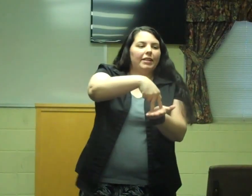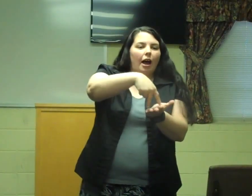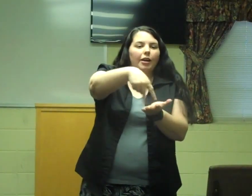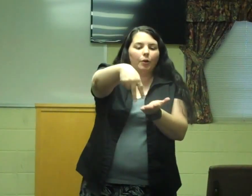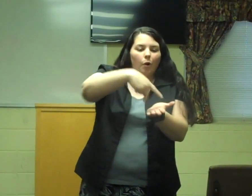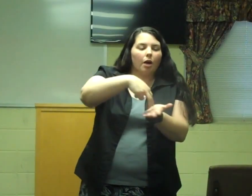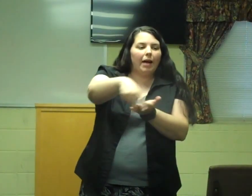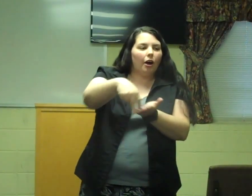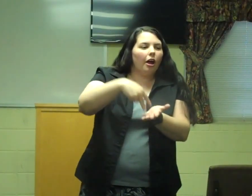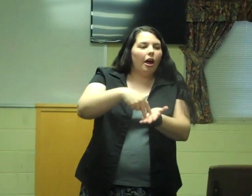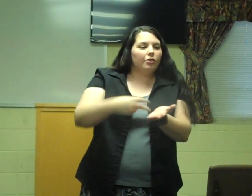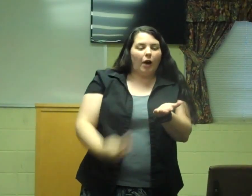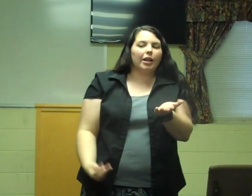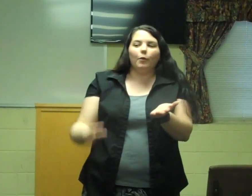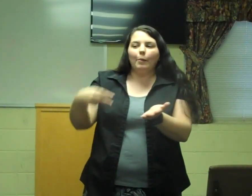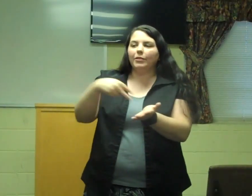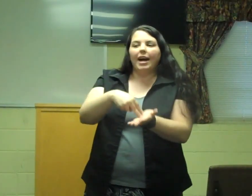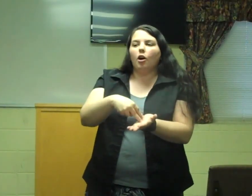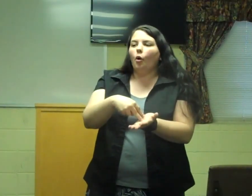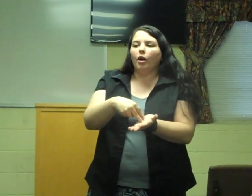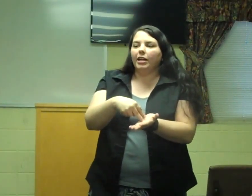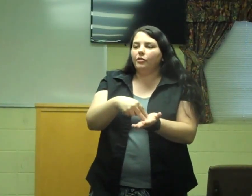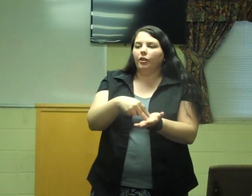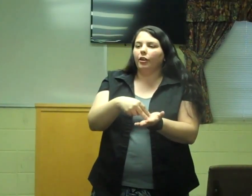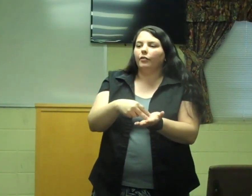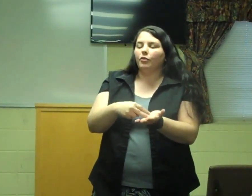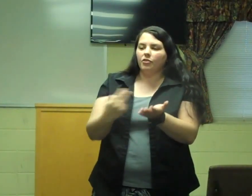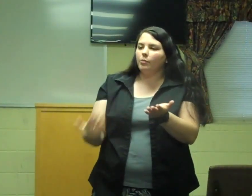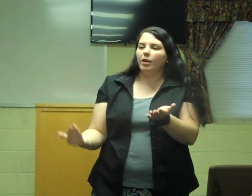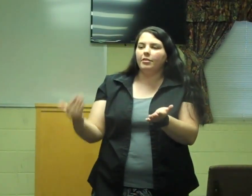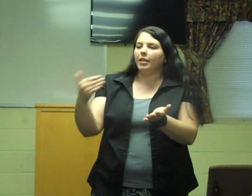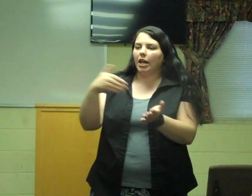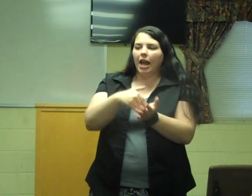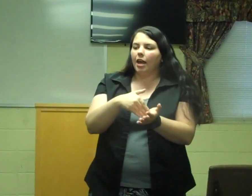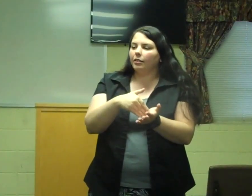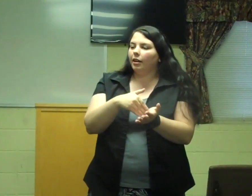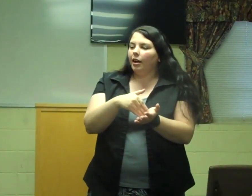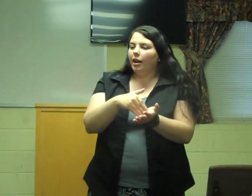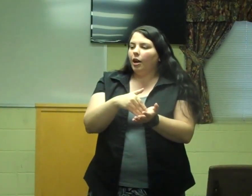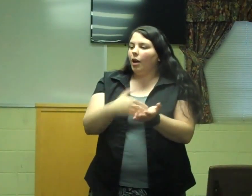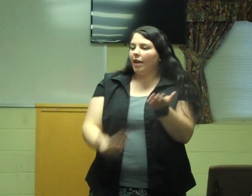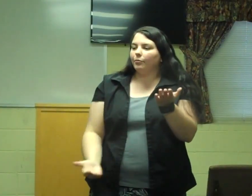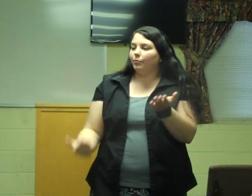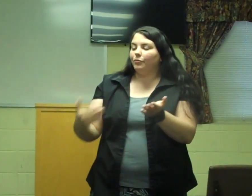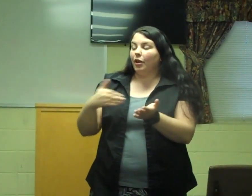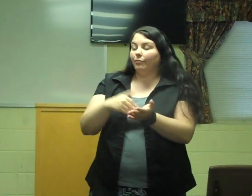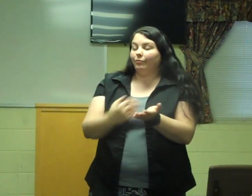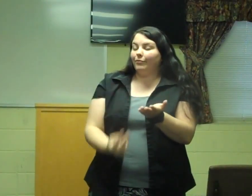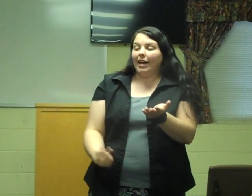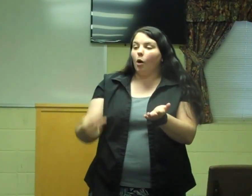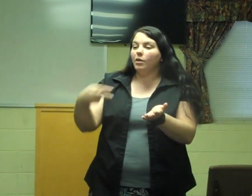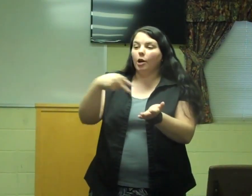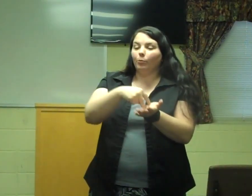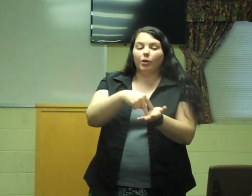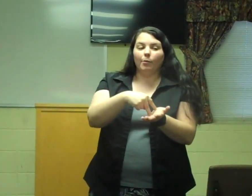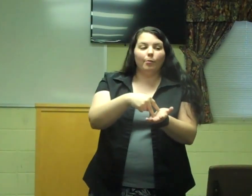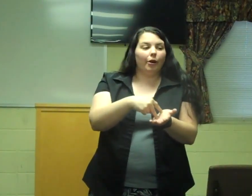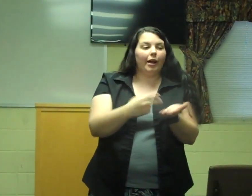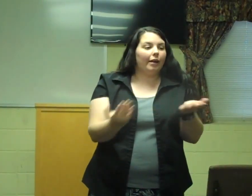and now he can walk about. So I could remember that a whole lot easier for some reason than again. And that always helped me to remember it. I have